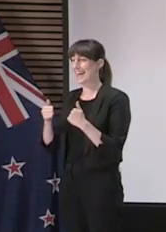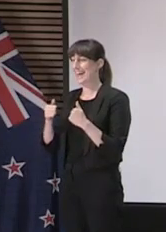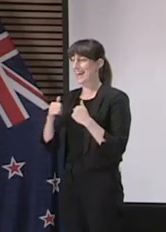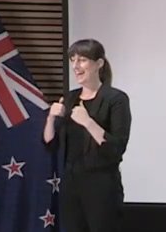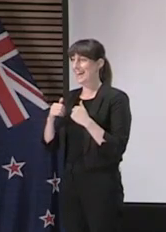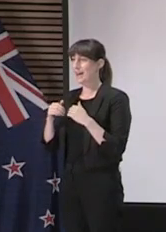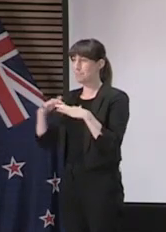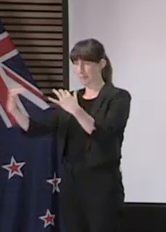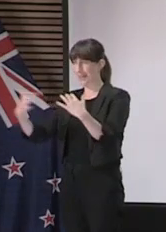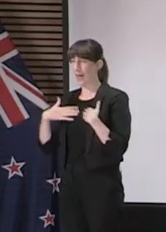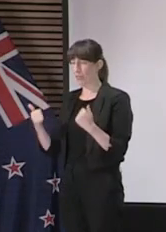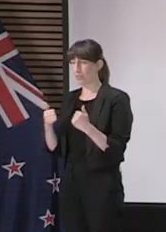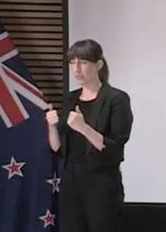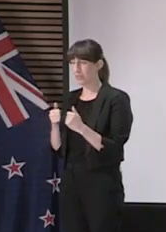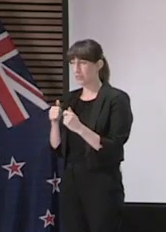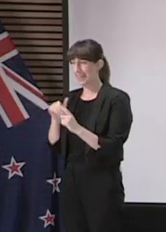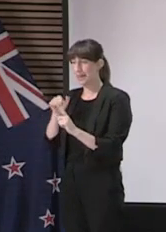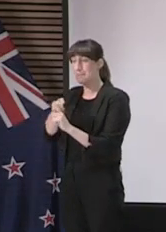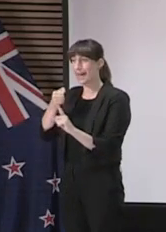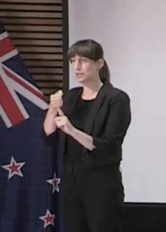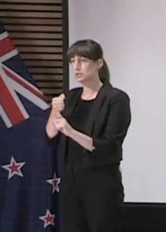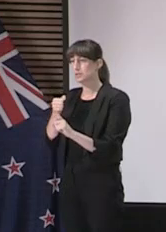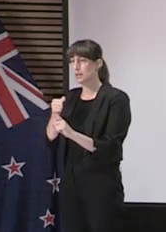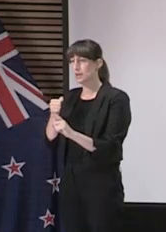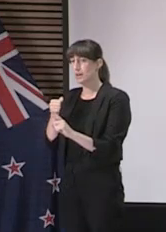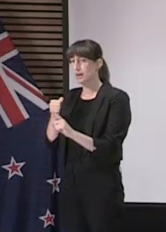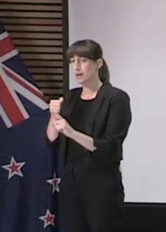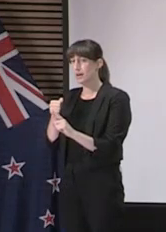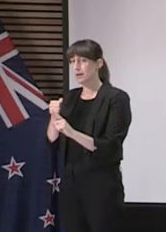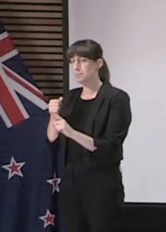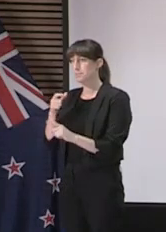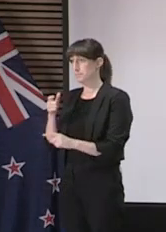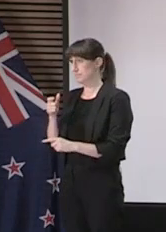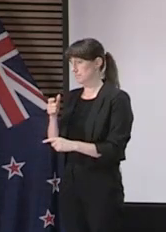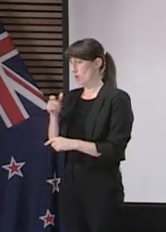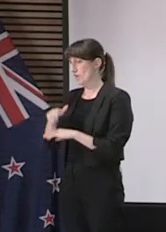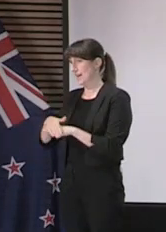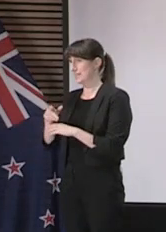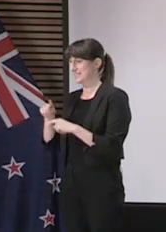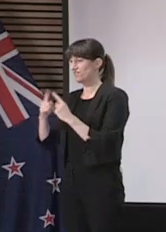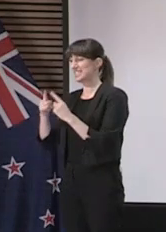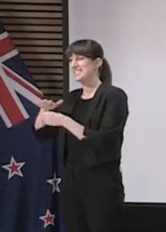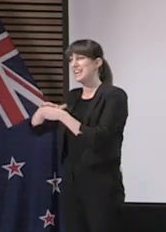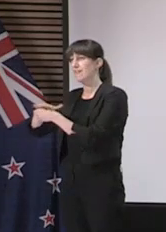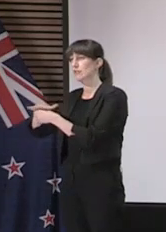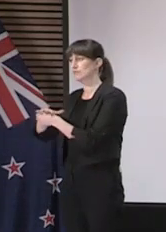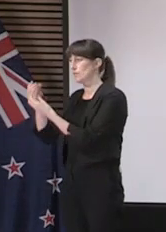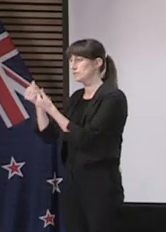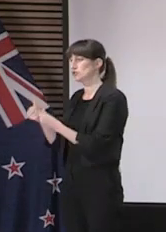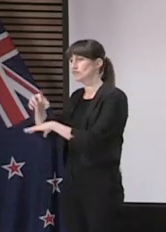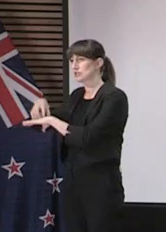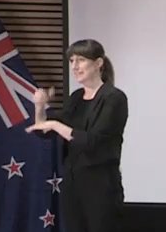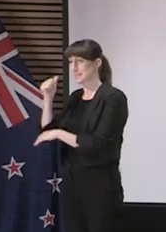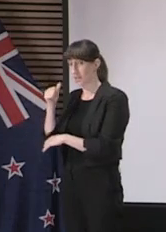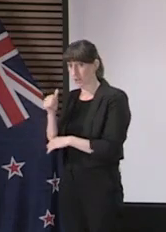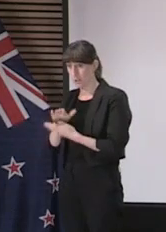that Treasury presented? The scenarios presented yesterday. So we didn't provide any specific